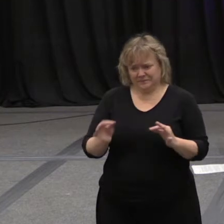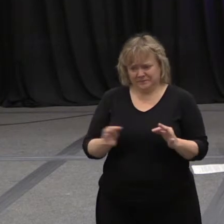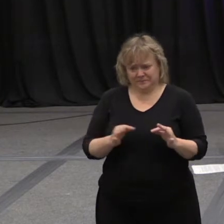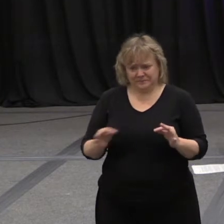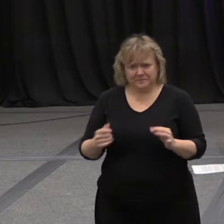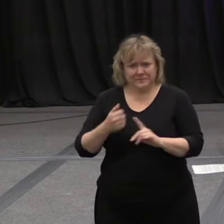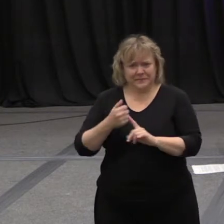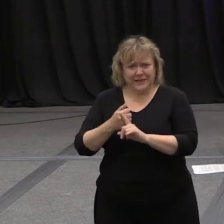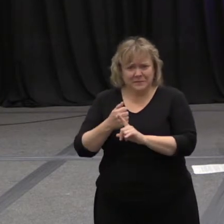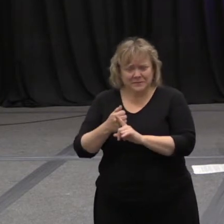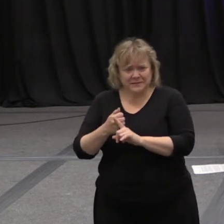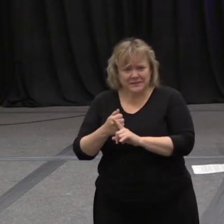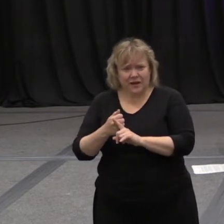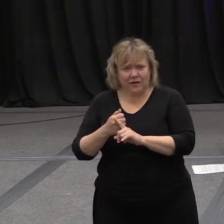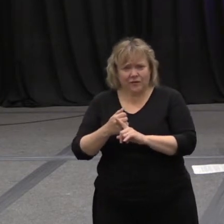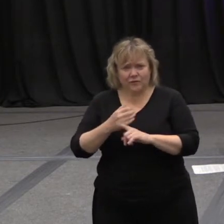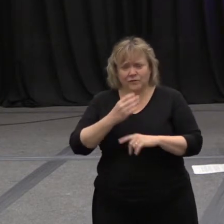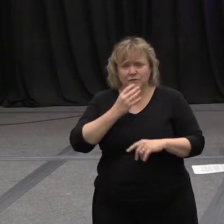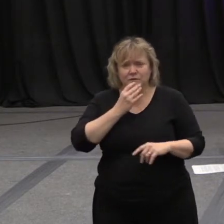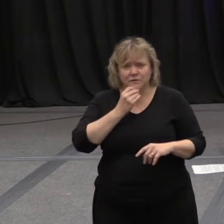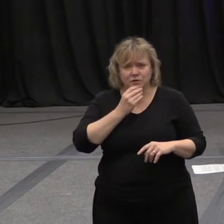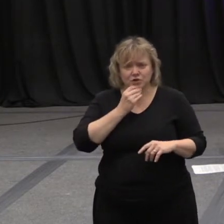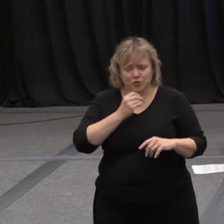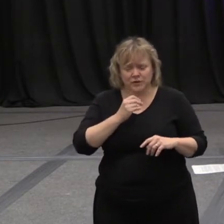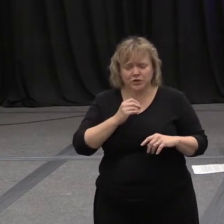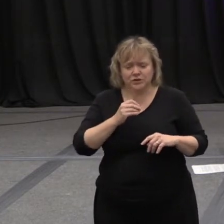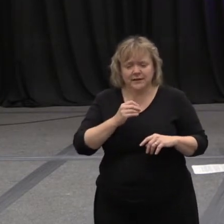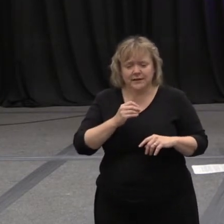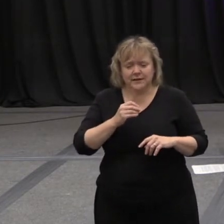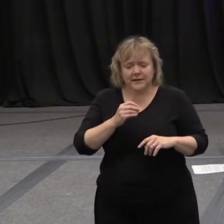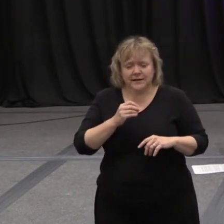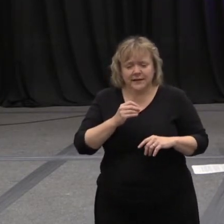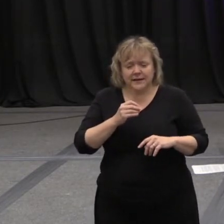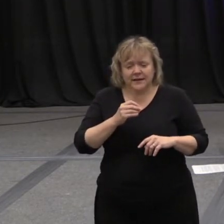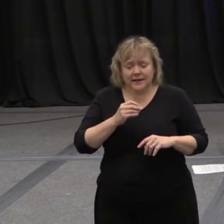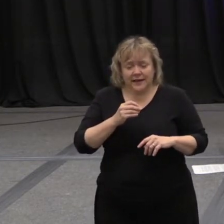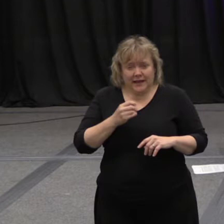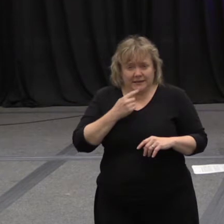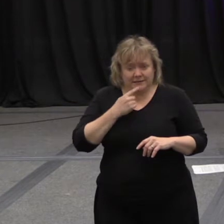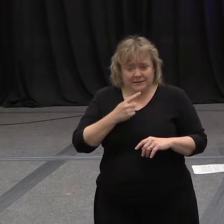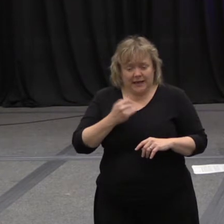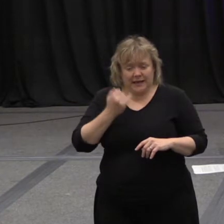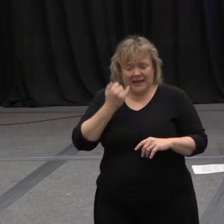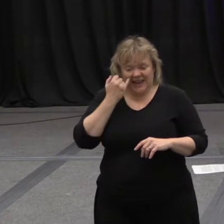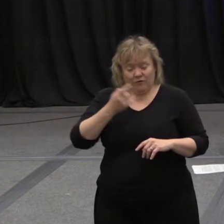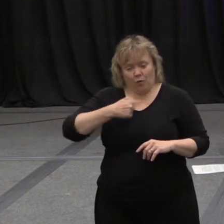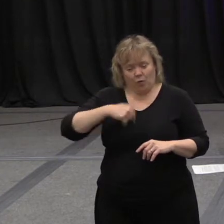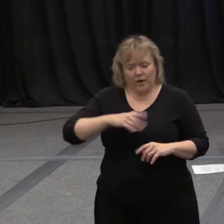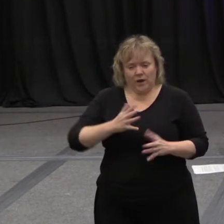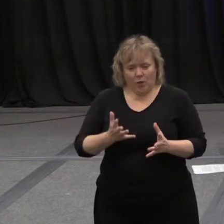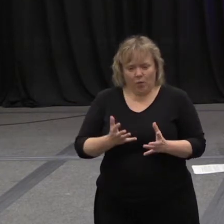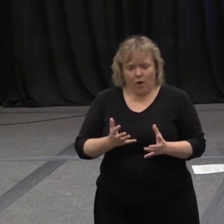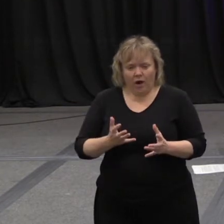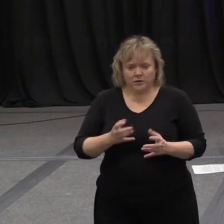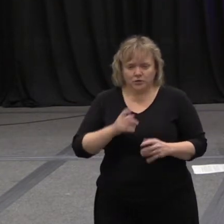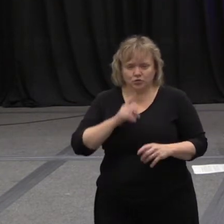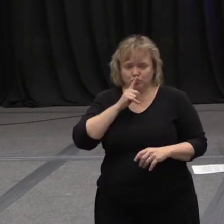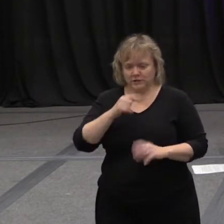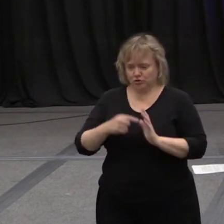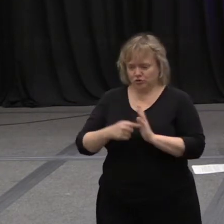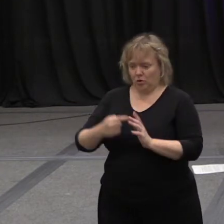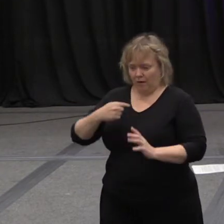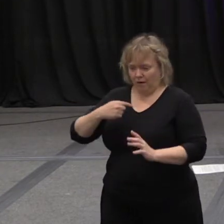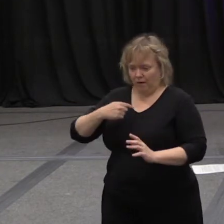community, but this is equally applicable, I think, across the board. If we are going to take seriously our faith traditions,